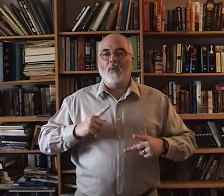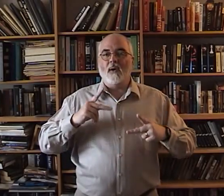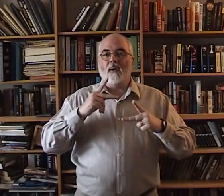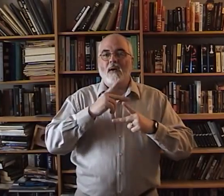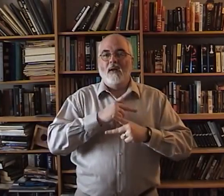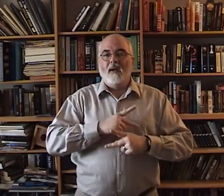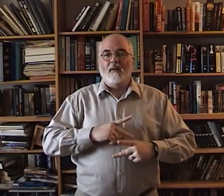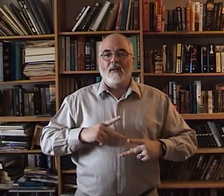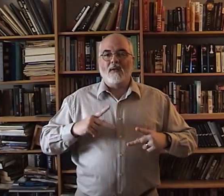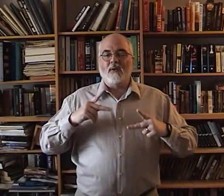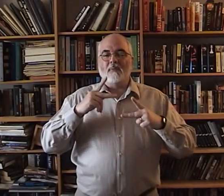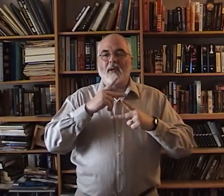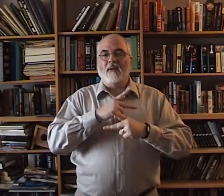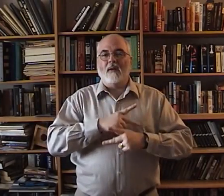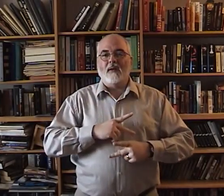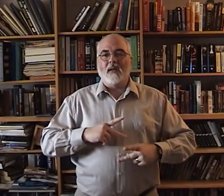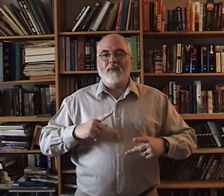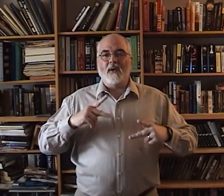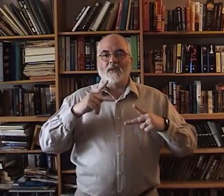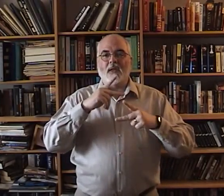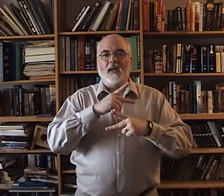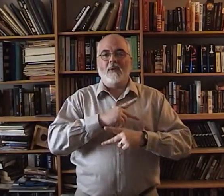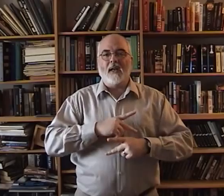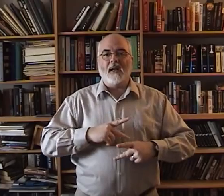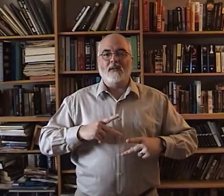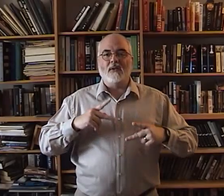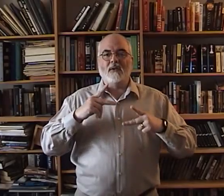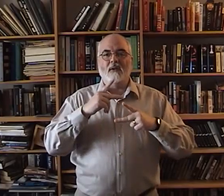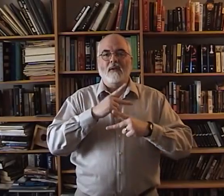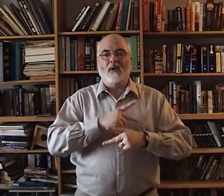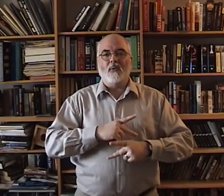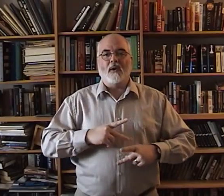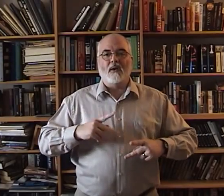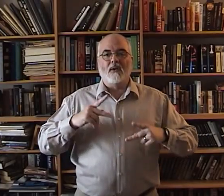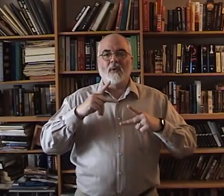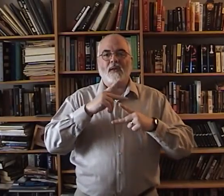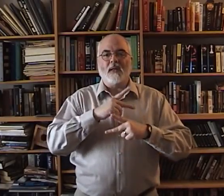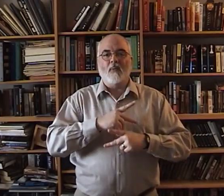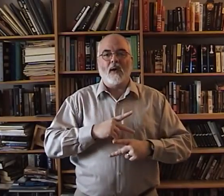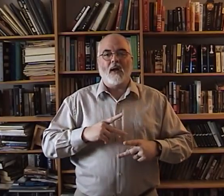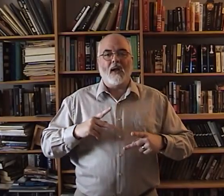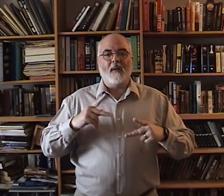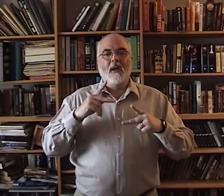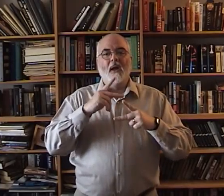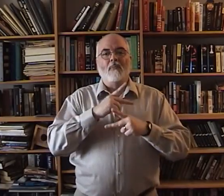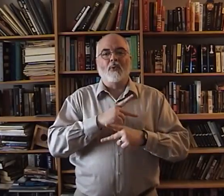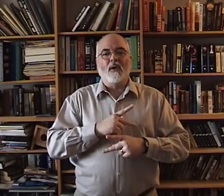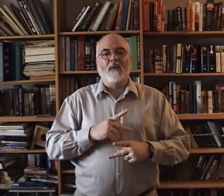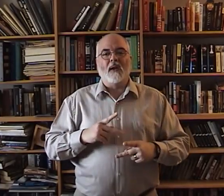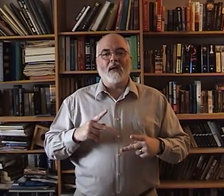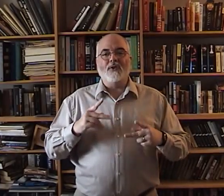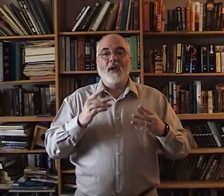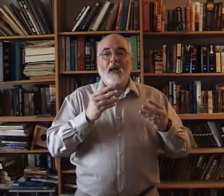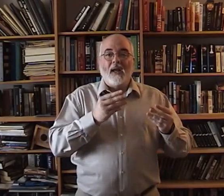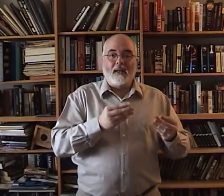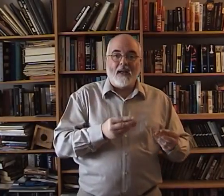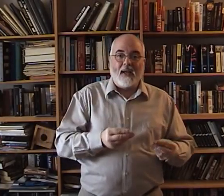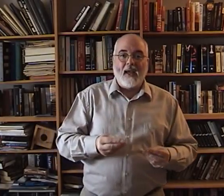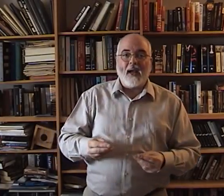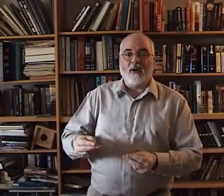where this has been difficult to imitate. So get to where you're doing it the same way I am. Privilege to carry